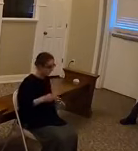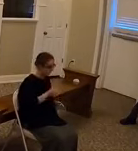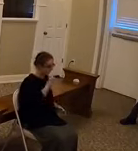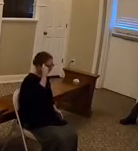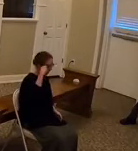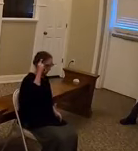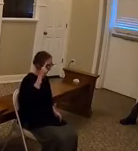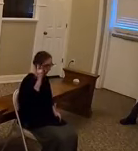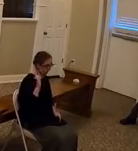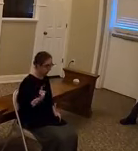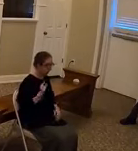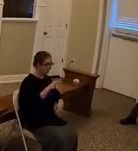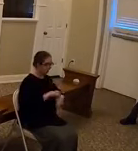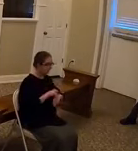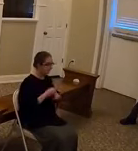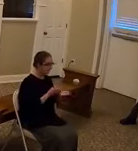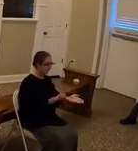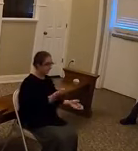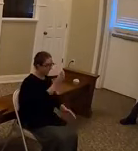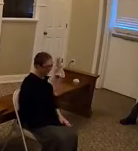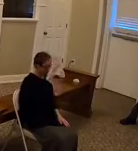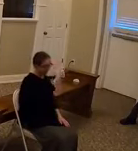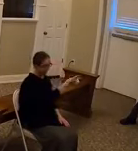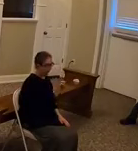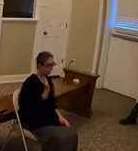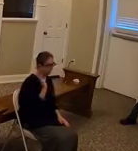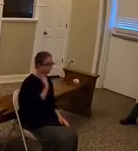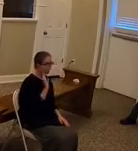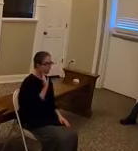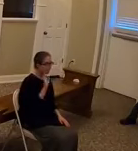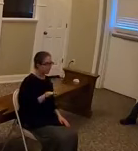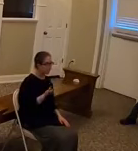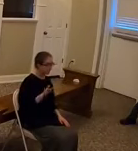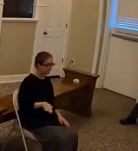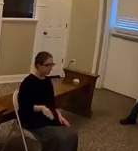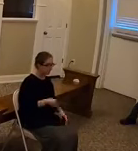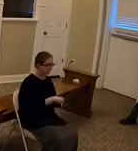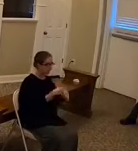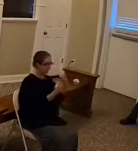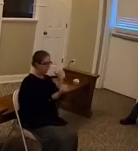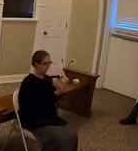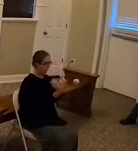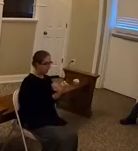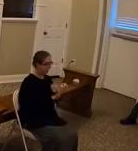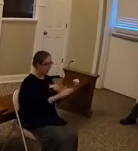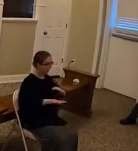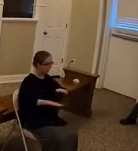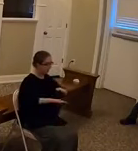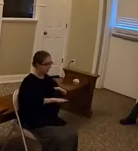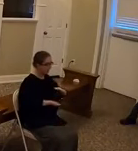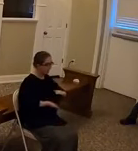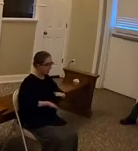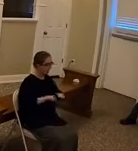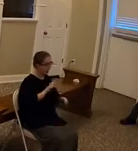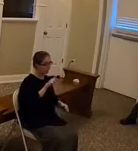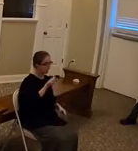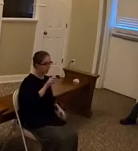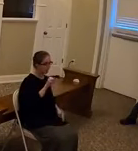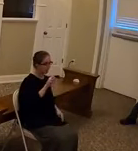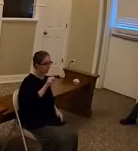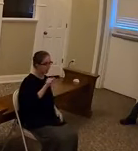time appointed of the Father. Even so we, when we were children, were in bondage under the elements of the